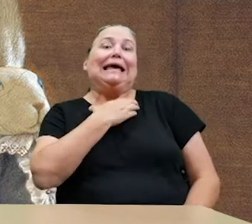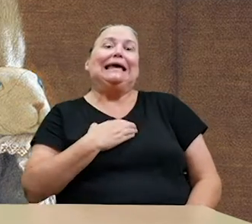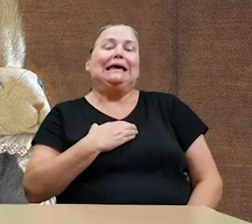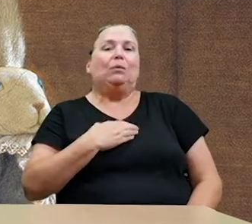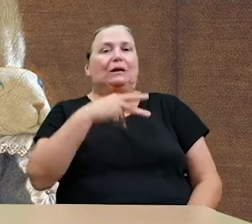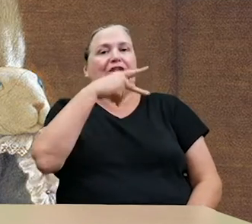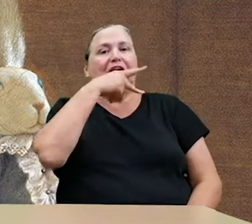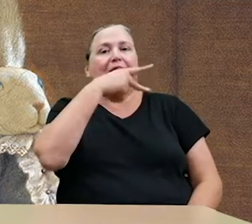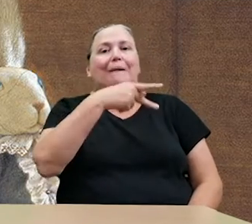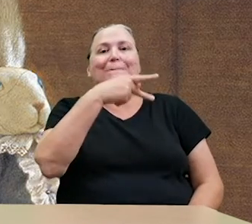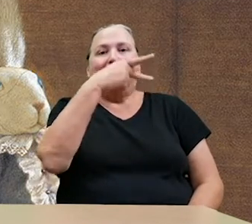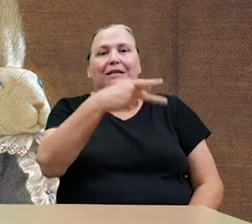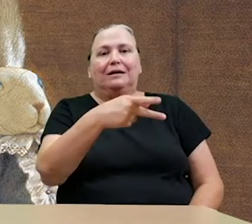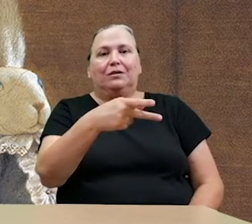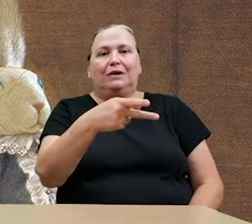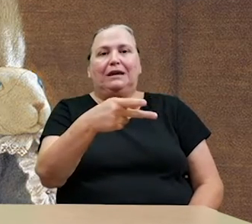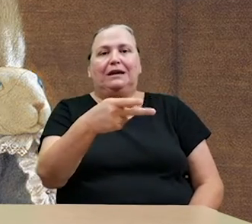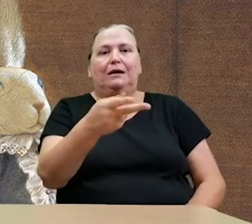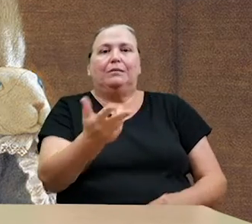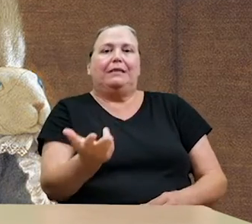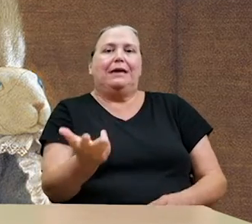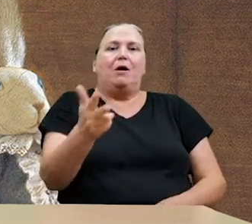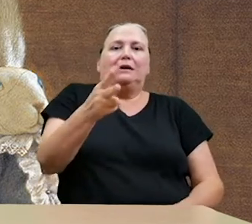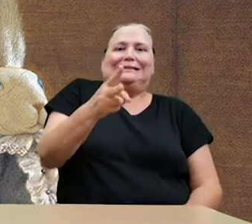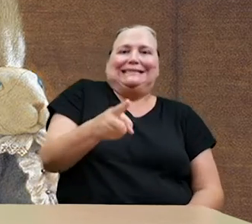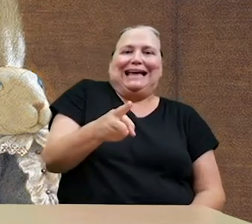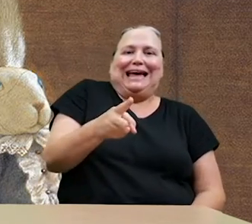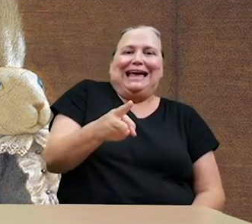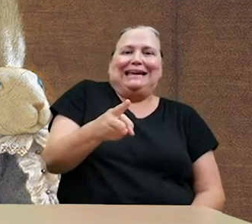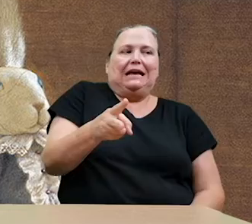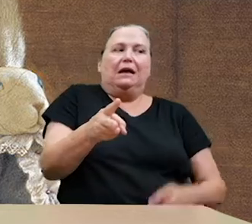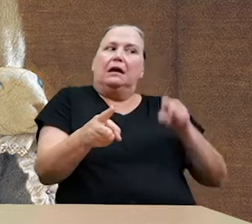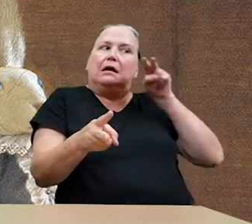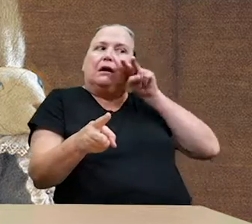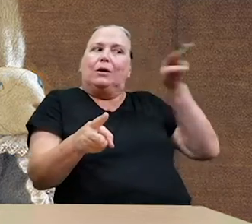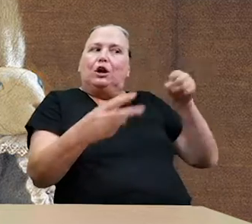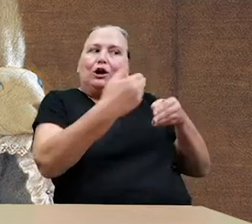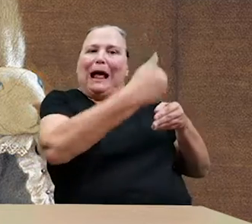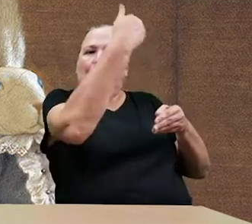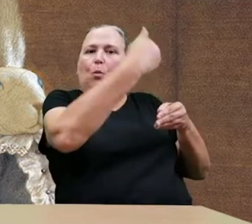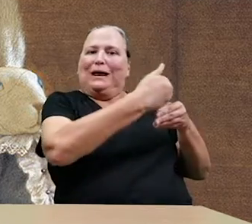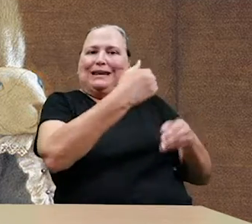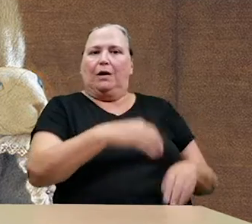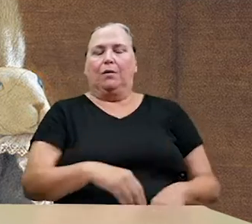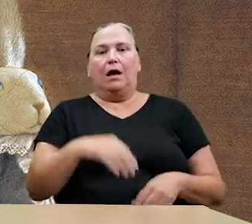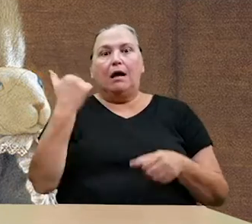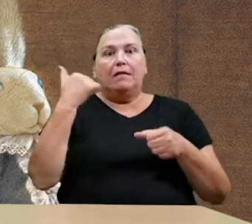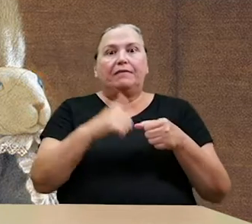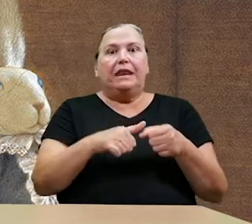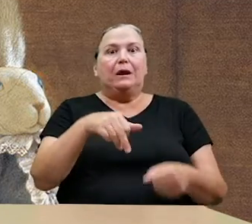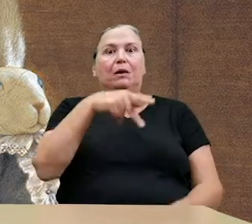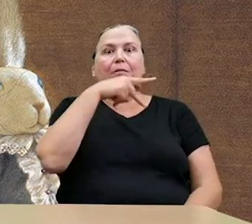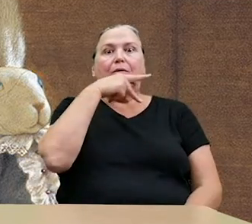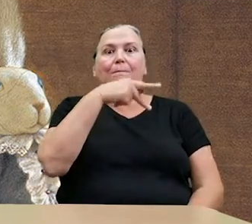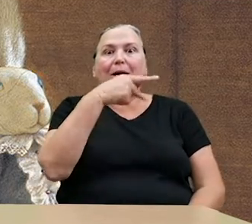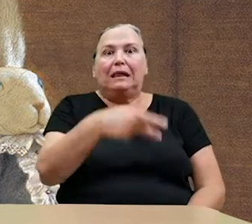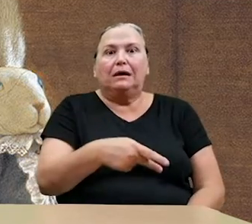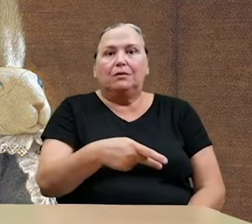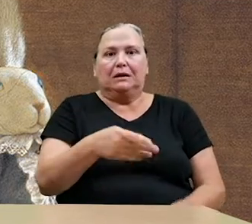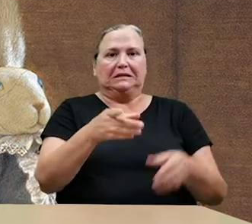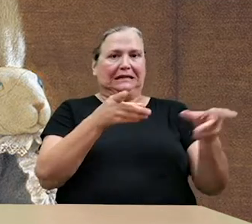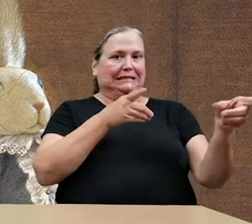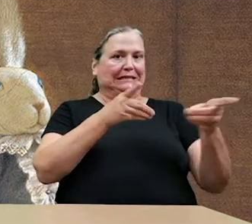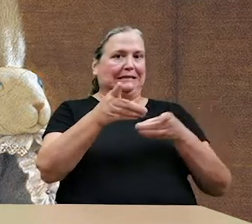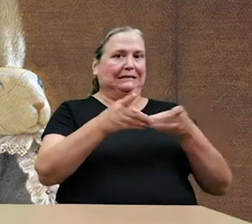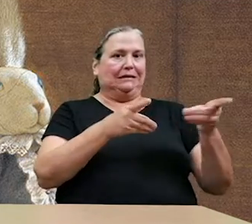had put him on his side so he might look at the stars. And then he remembered Pellegrina's description of the